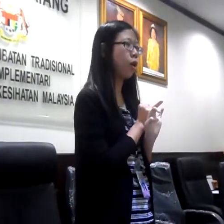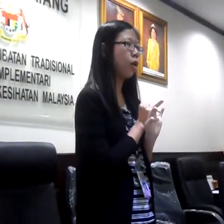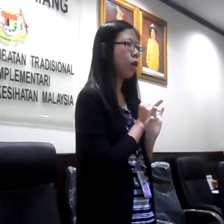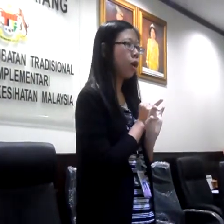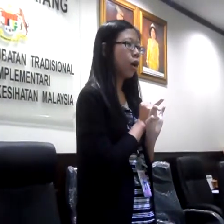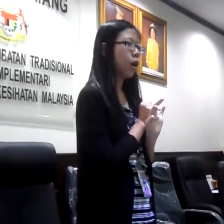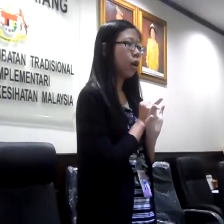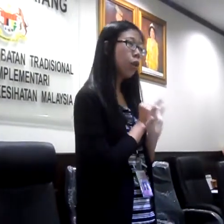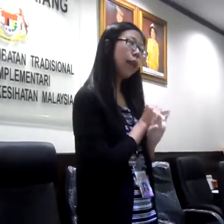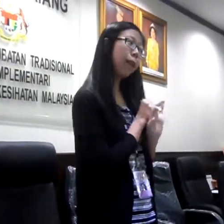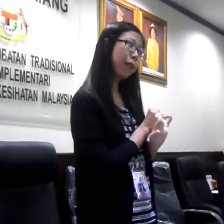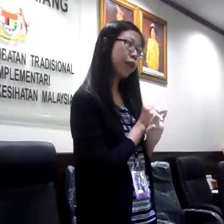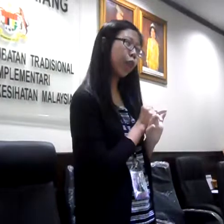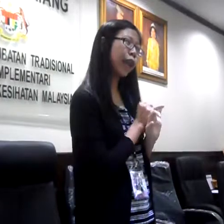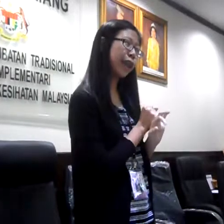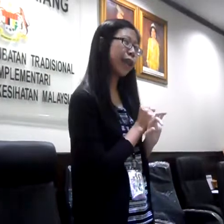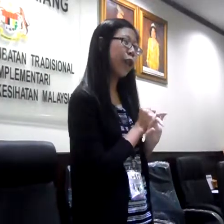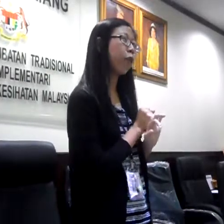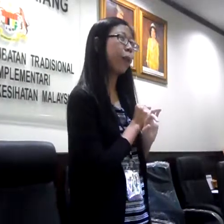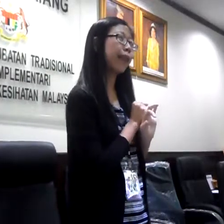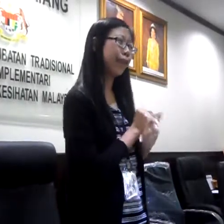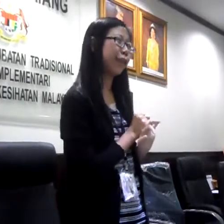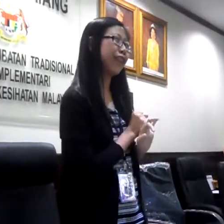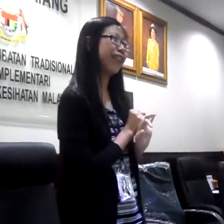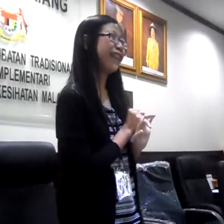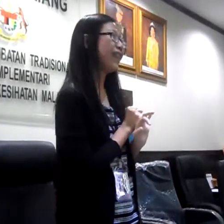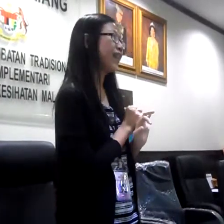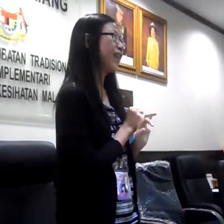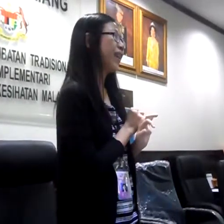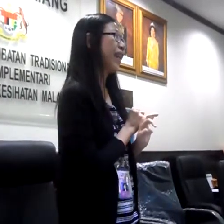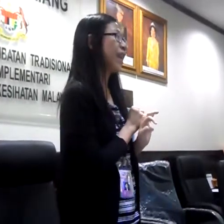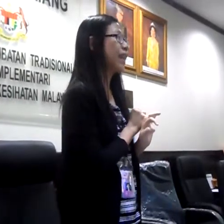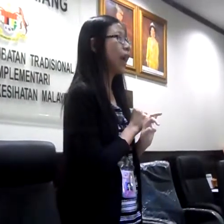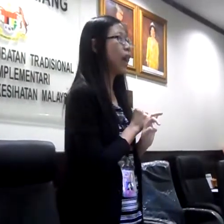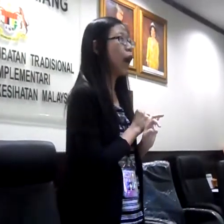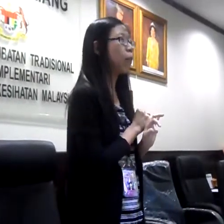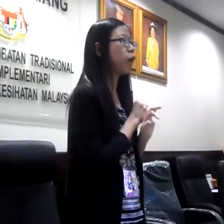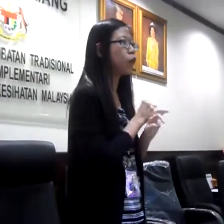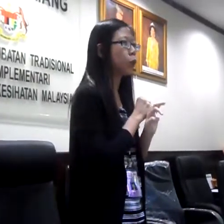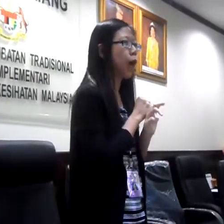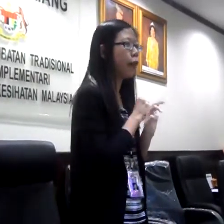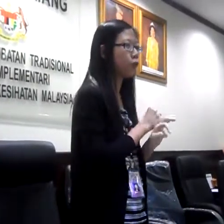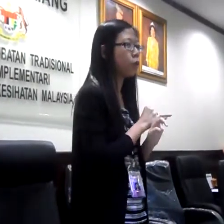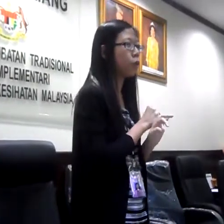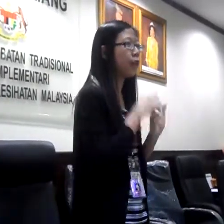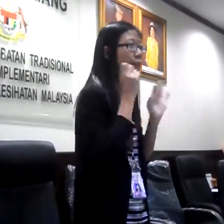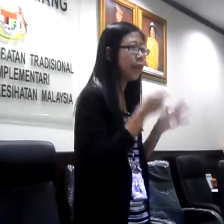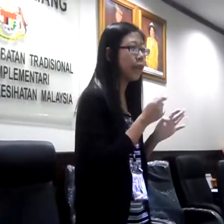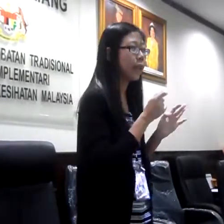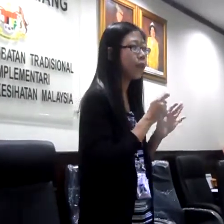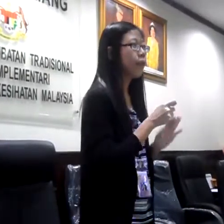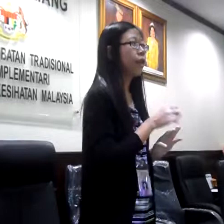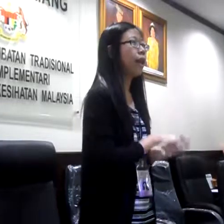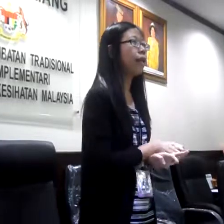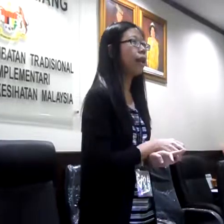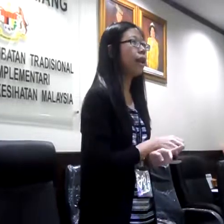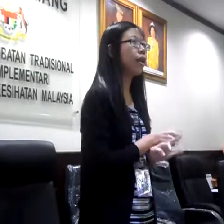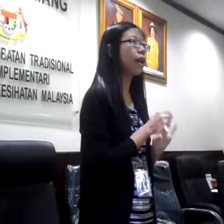good habits of taking care of my teeth. It's like... Because you have to really clean it and then